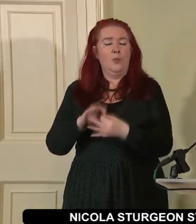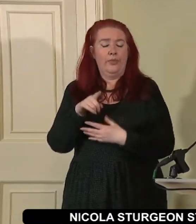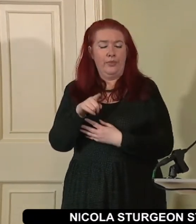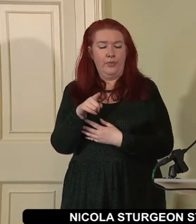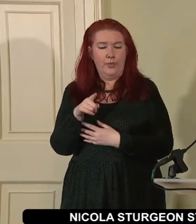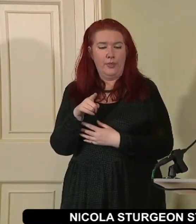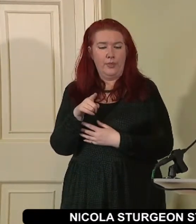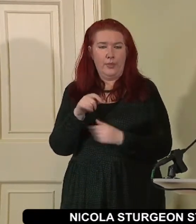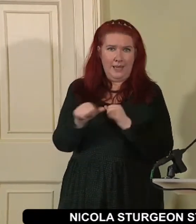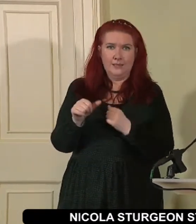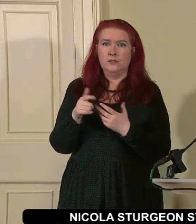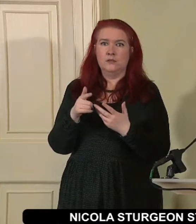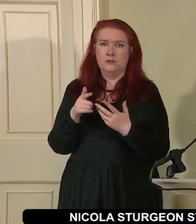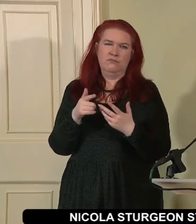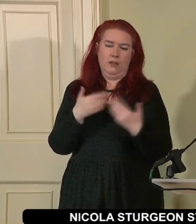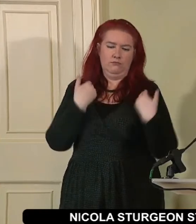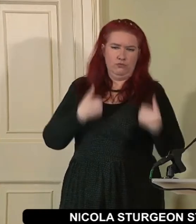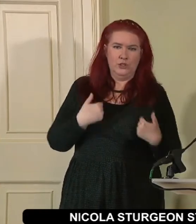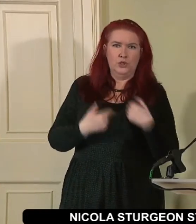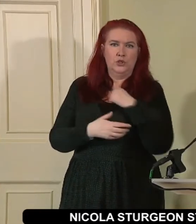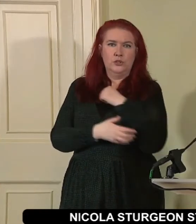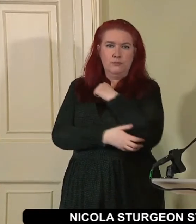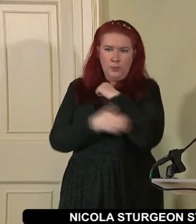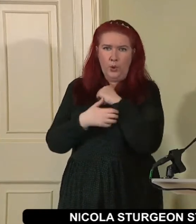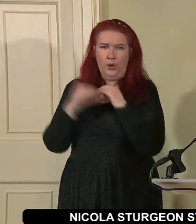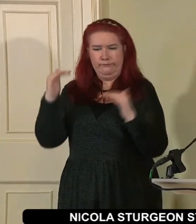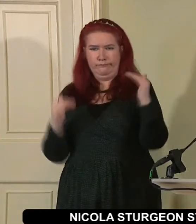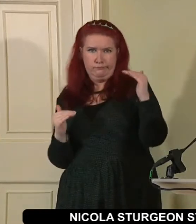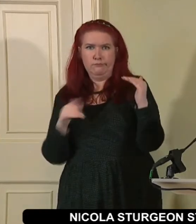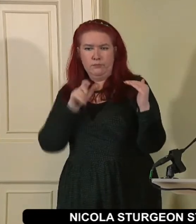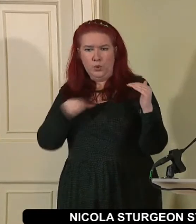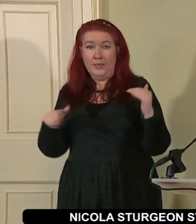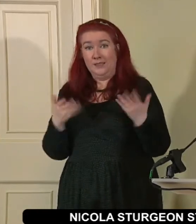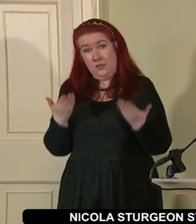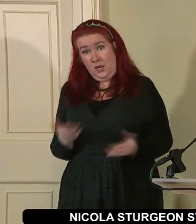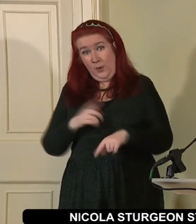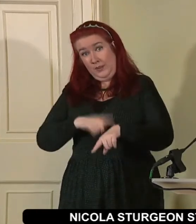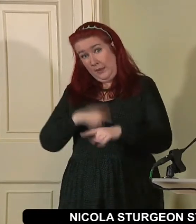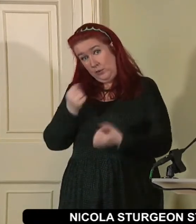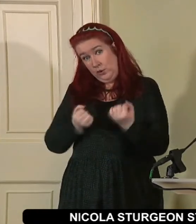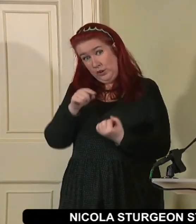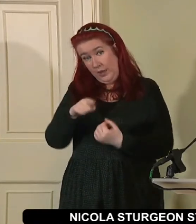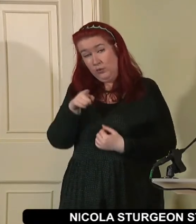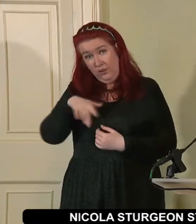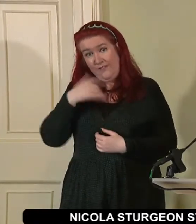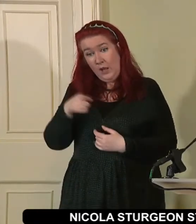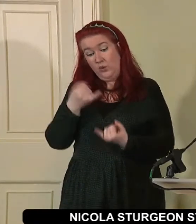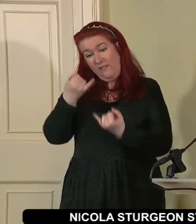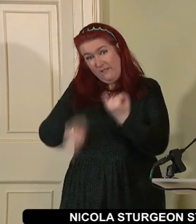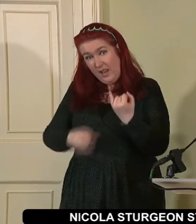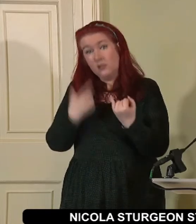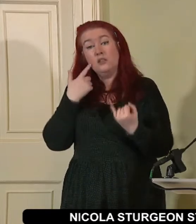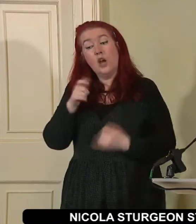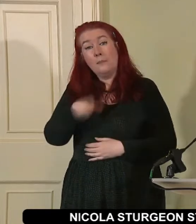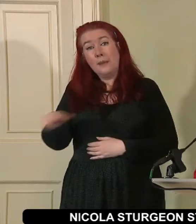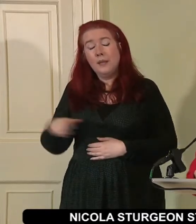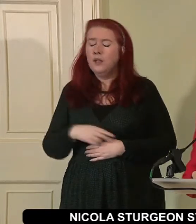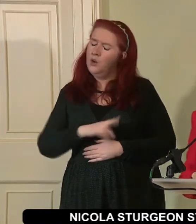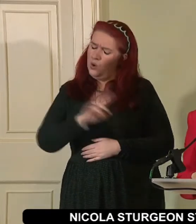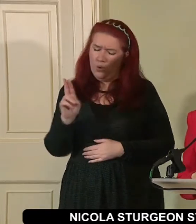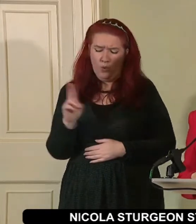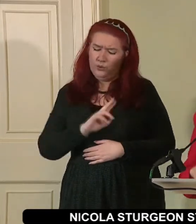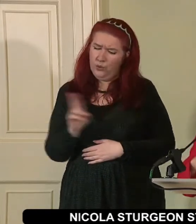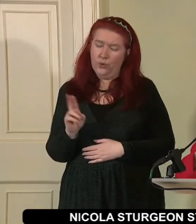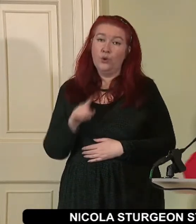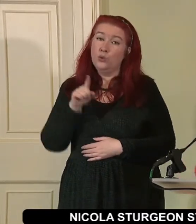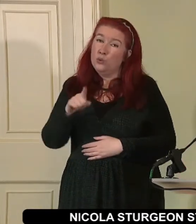the best and the worst off pupils. Now is surely the time to do that. Do you think you failed those young people? No, I don't. You made a promise,